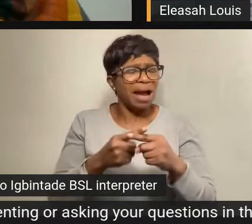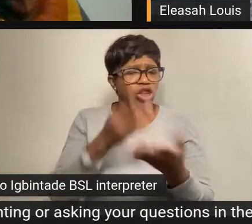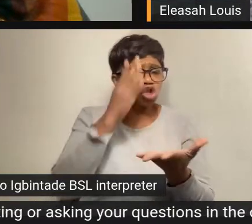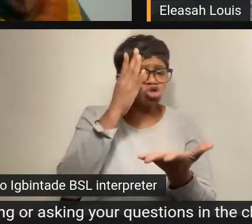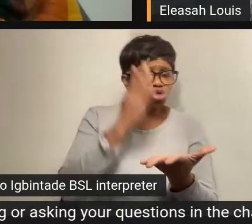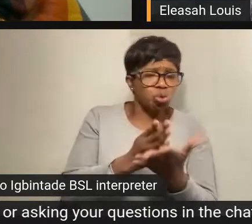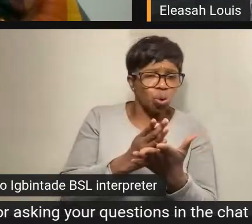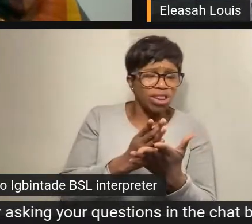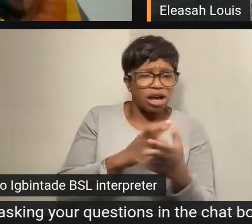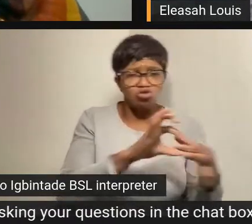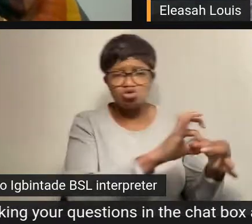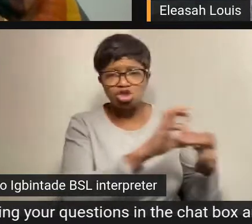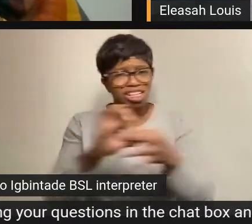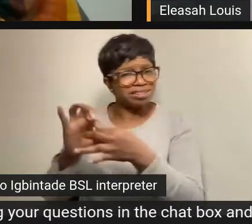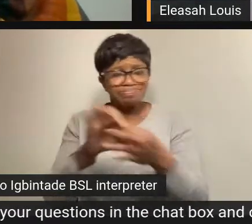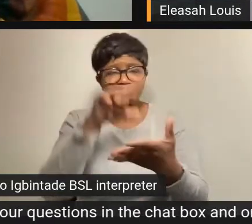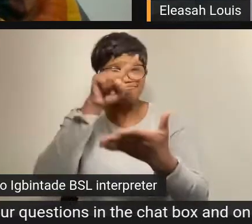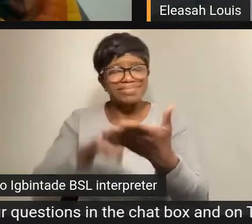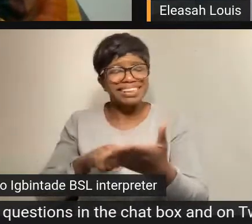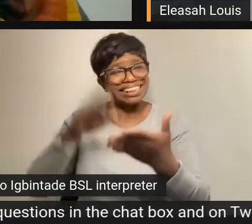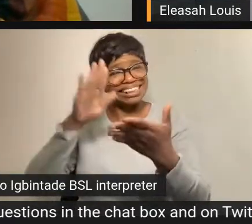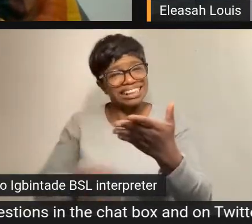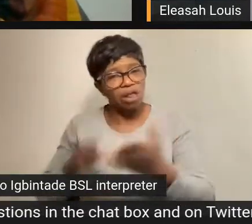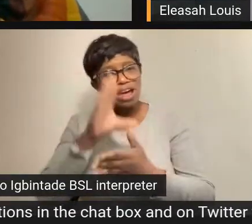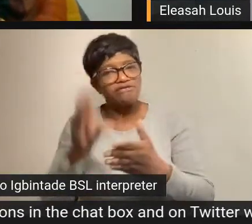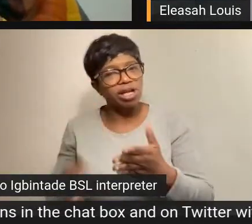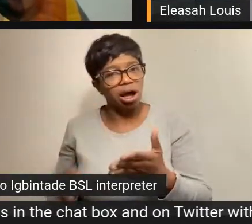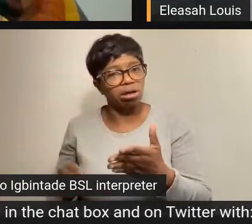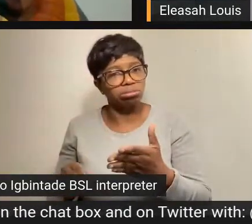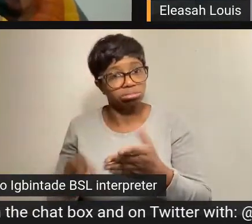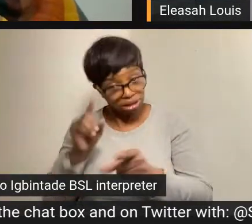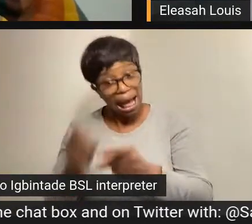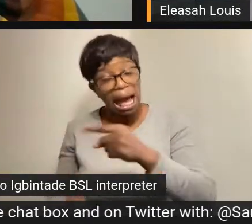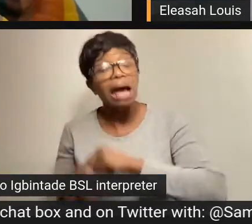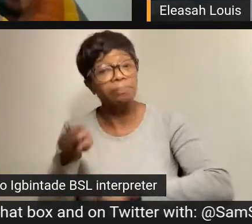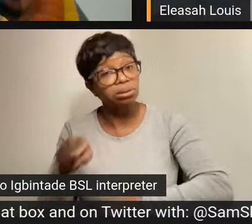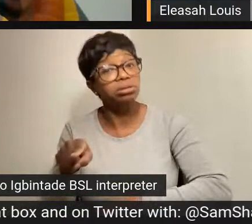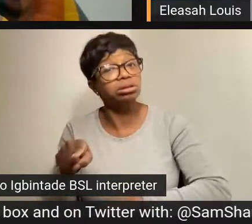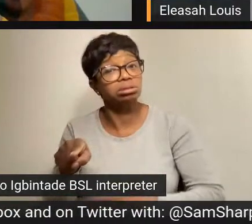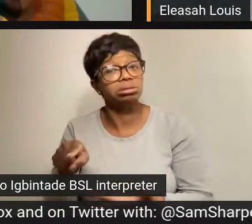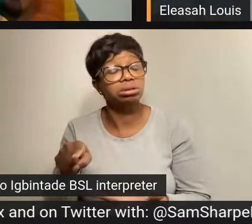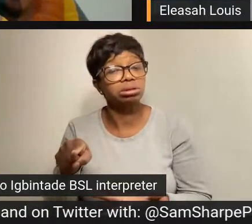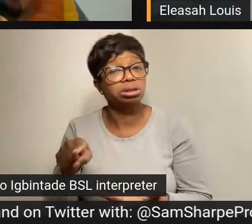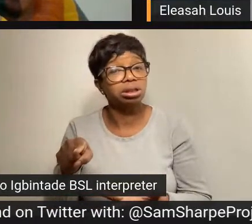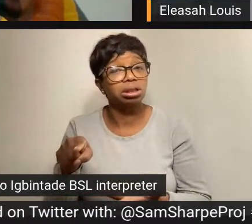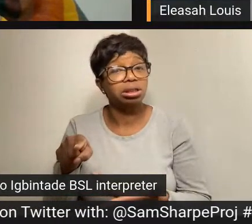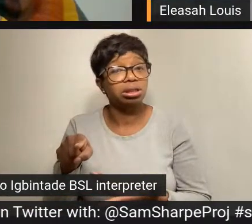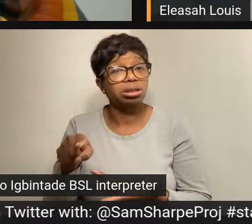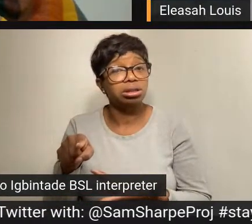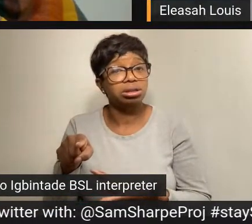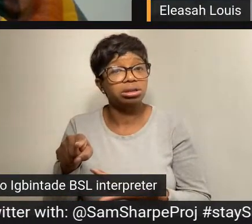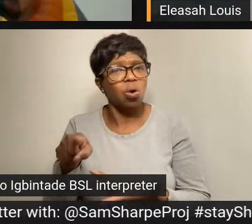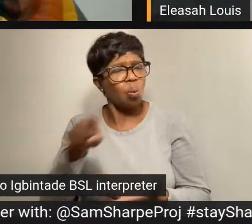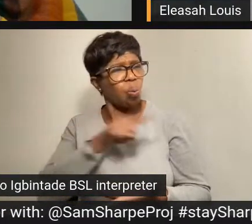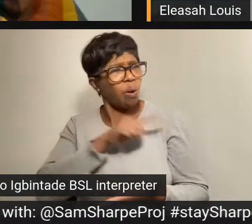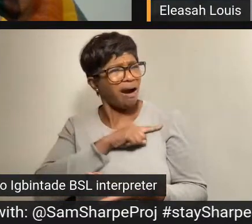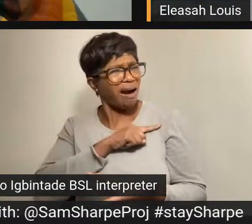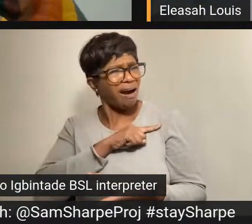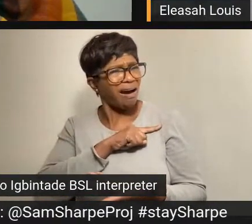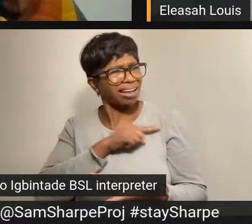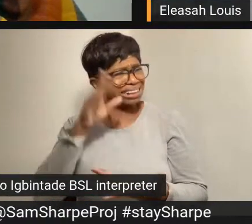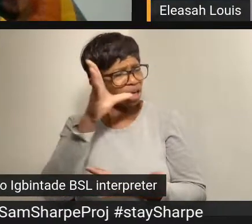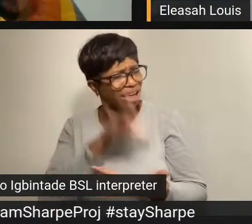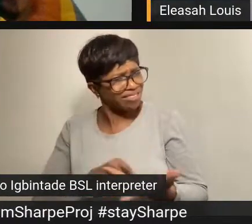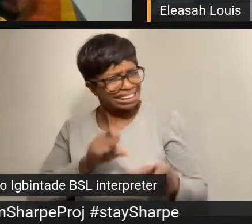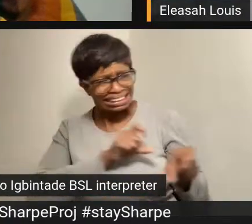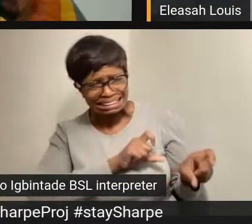South Africa, that, while that took place, right? why is South Africa still in the